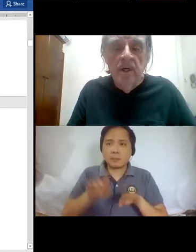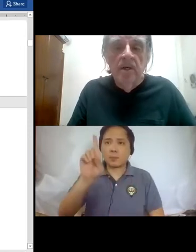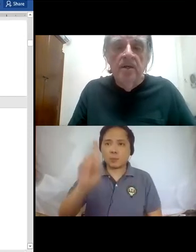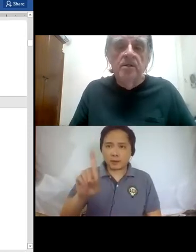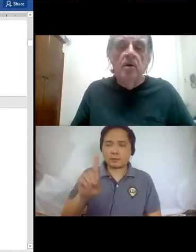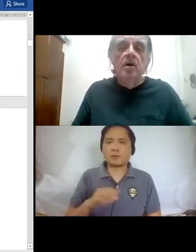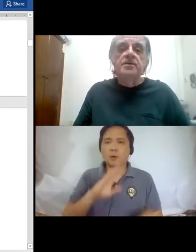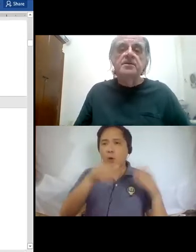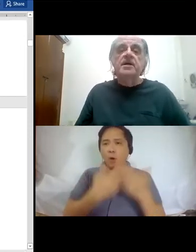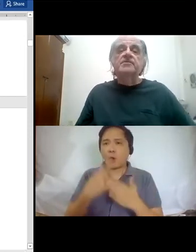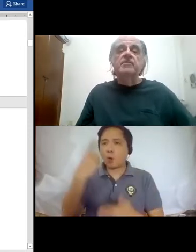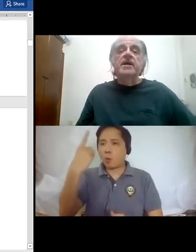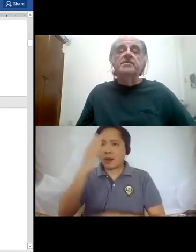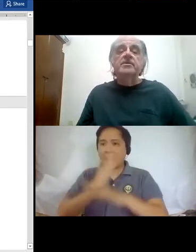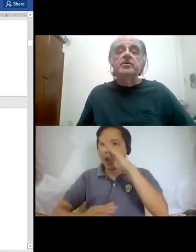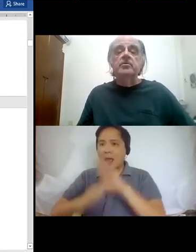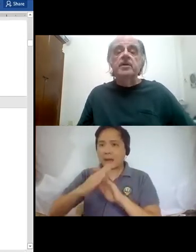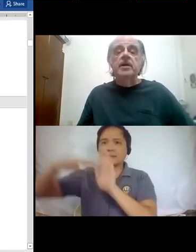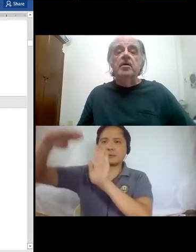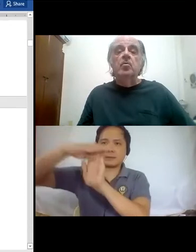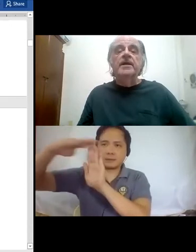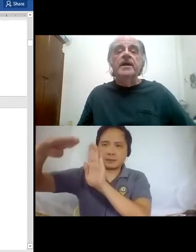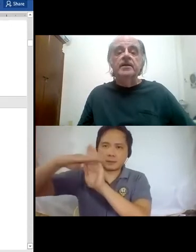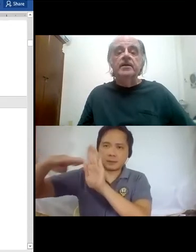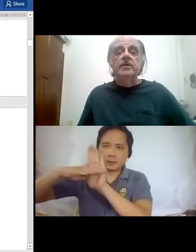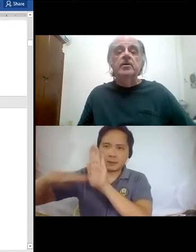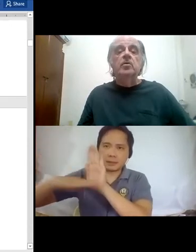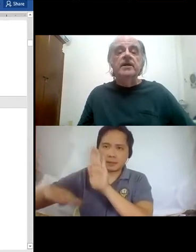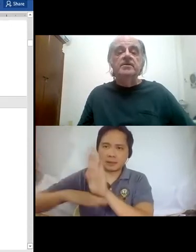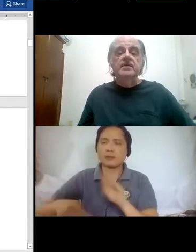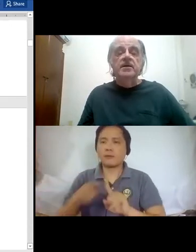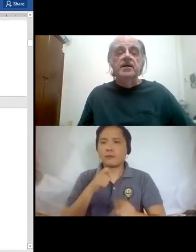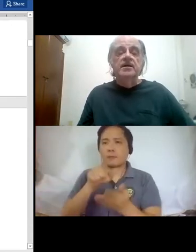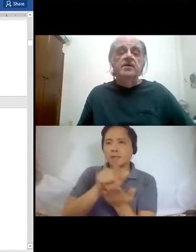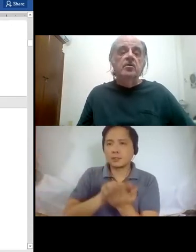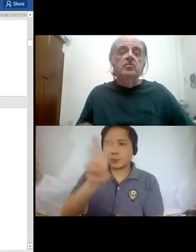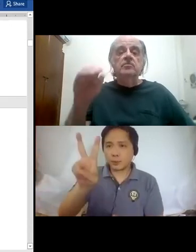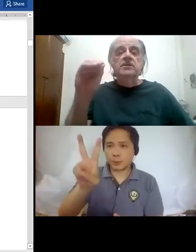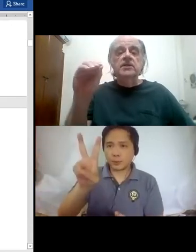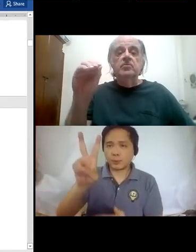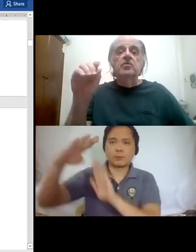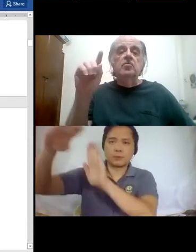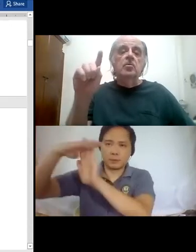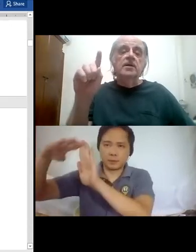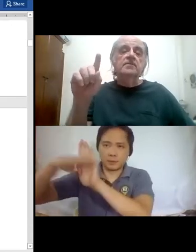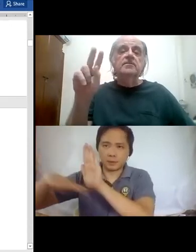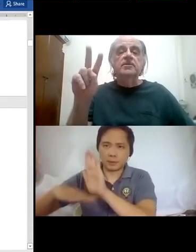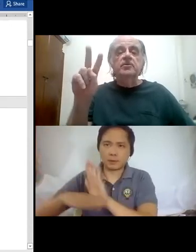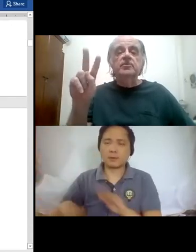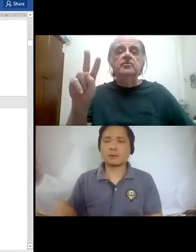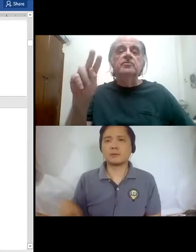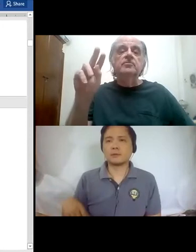Okay, so all the signs from lesson 2 that are one-handed, you will list. So 0,